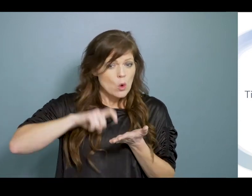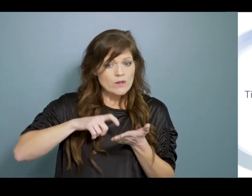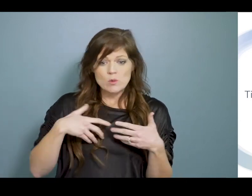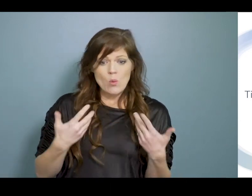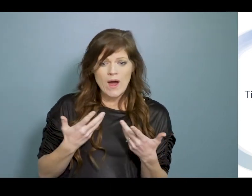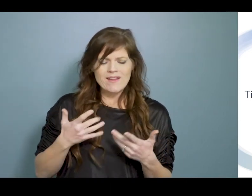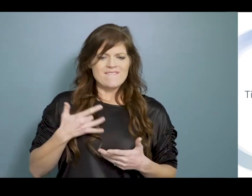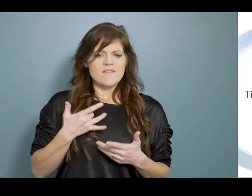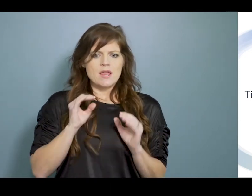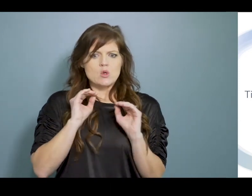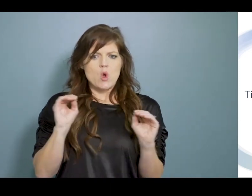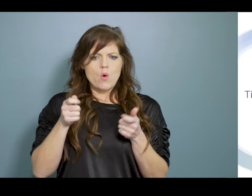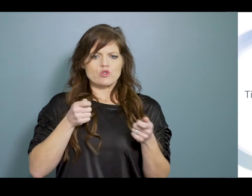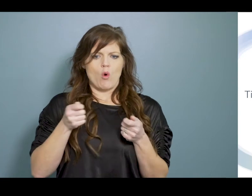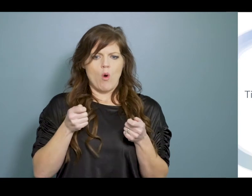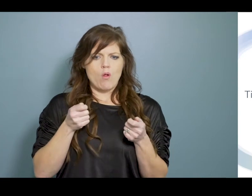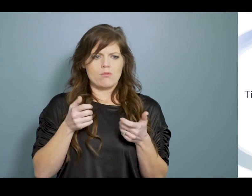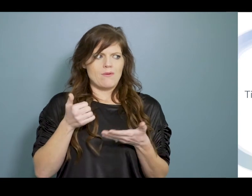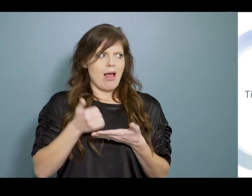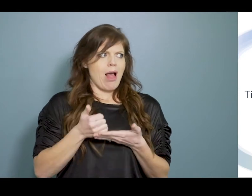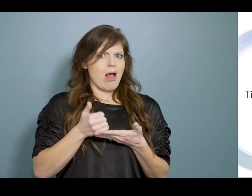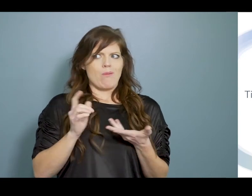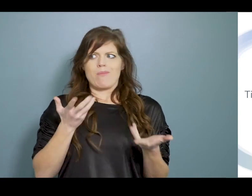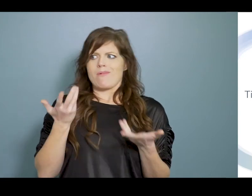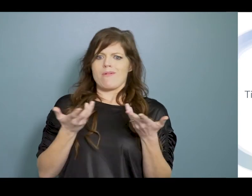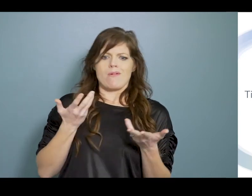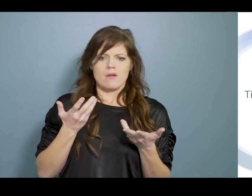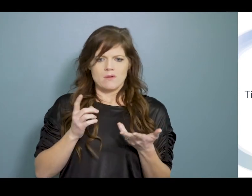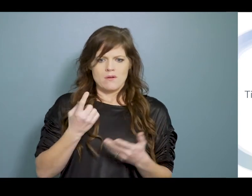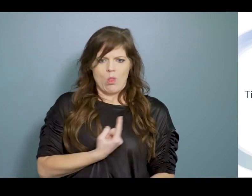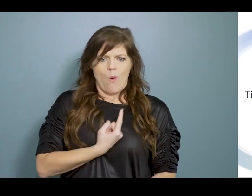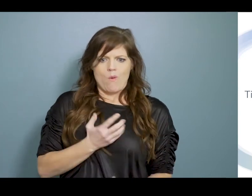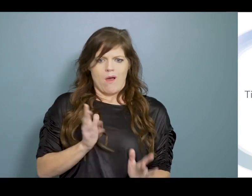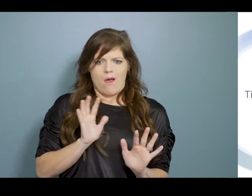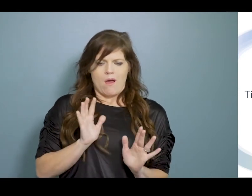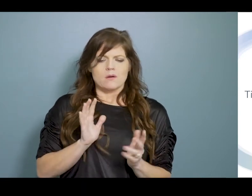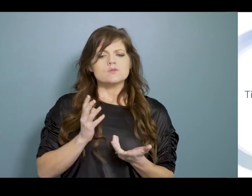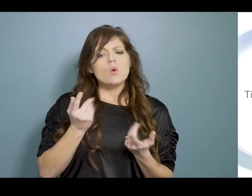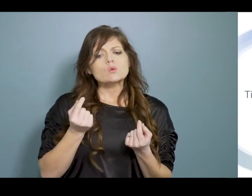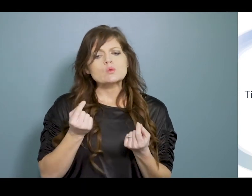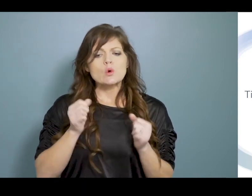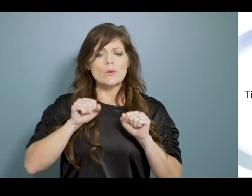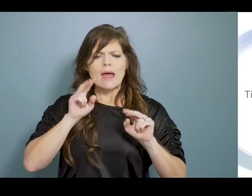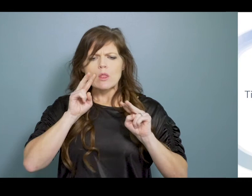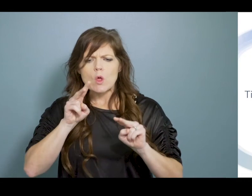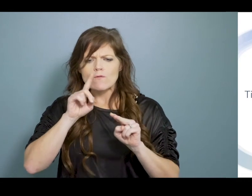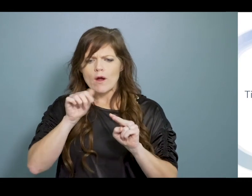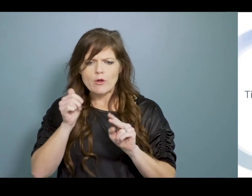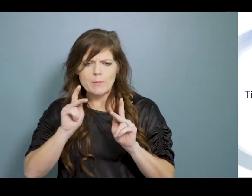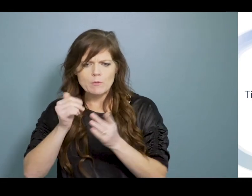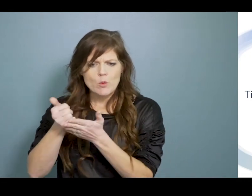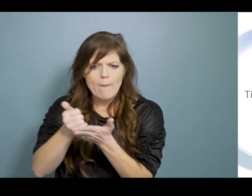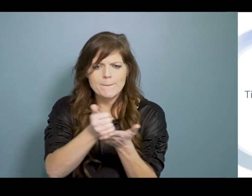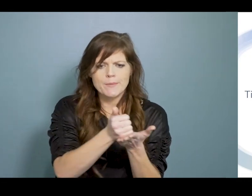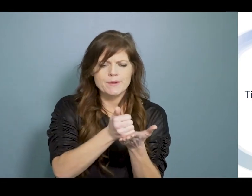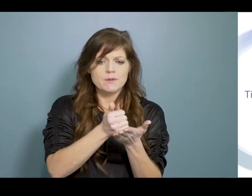feeling helpless. And so look for things that we can do. We know there's a blood shortage. Most of us